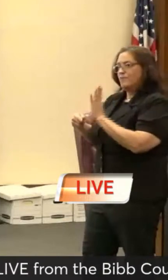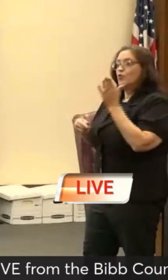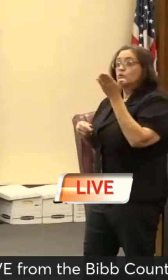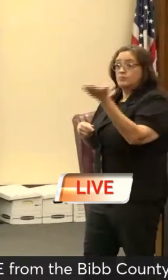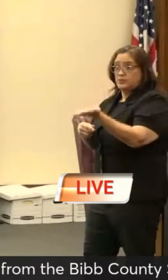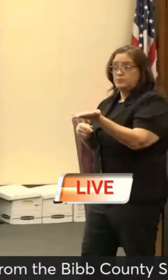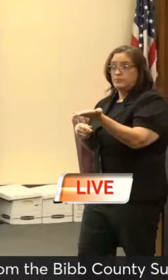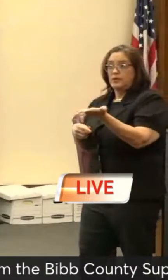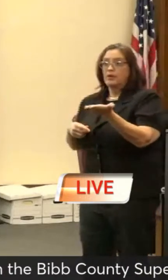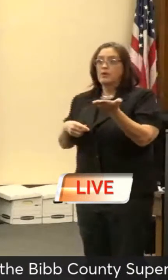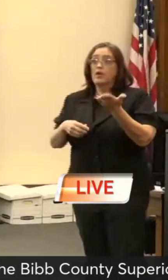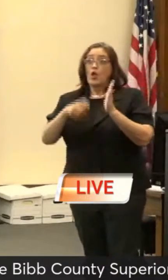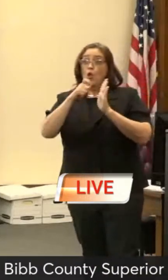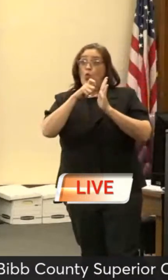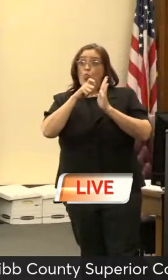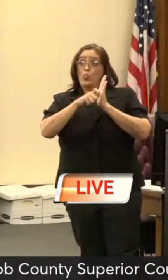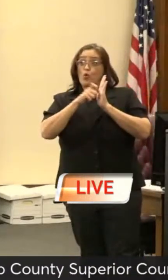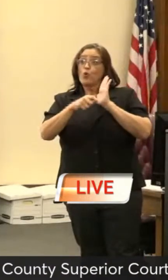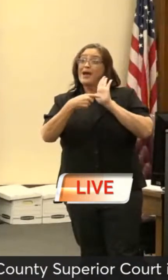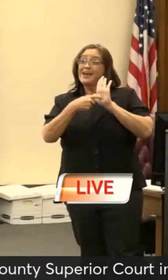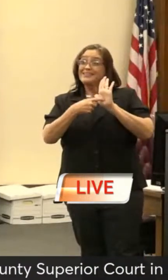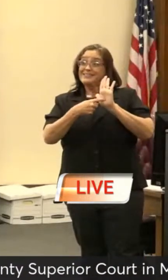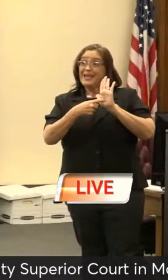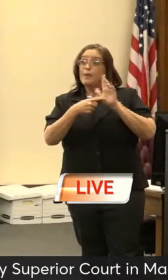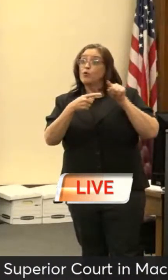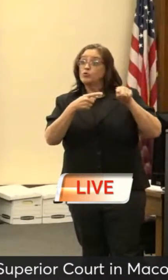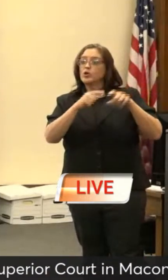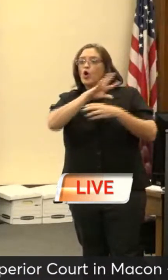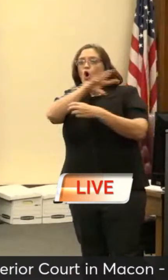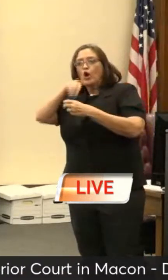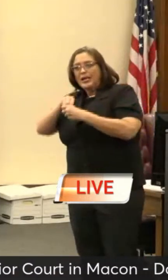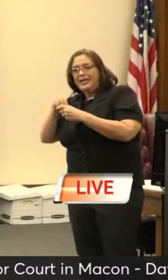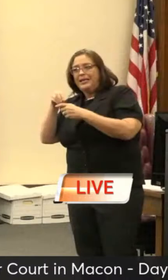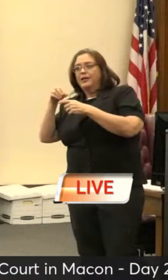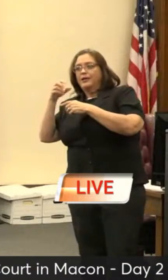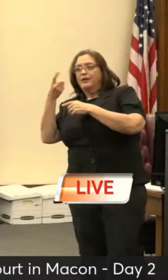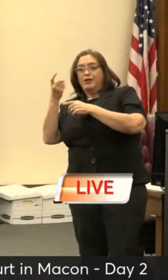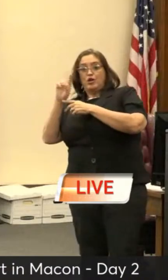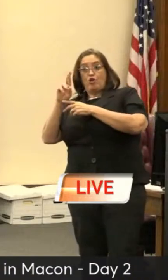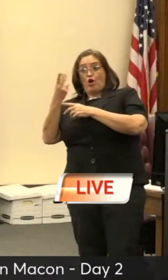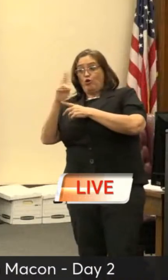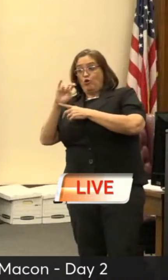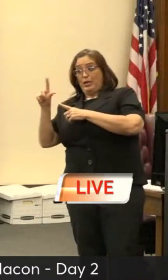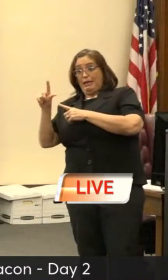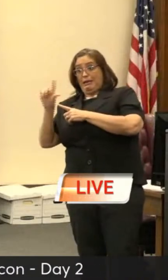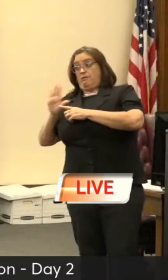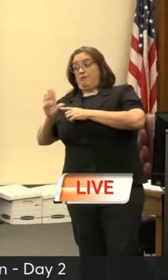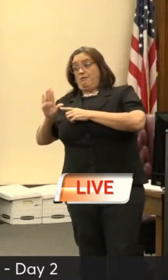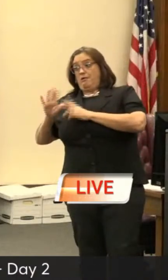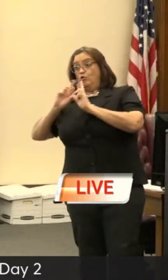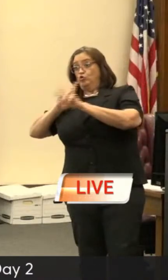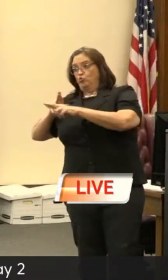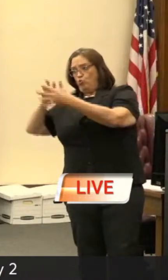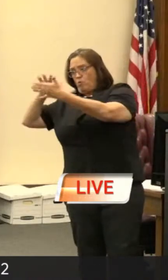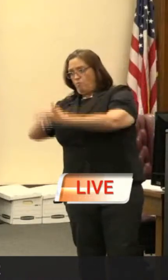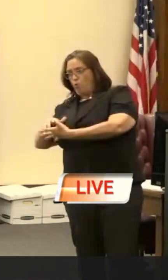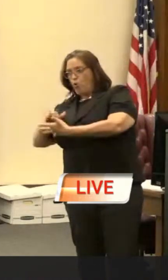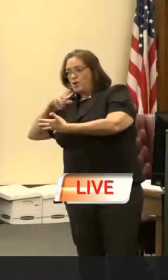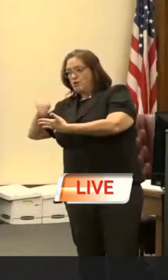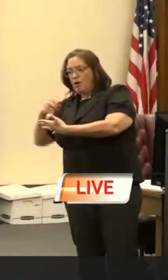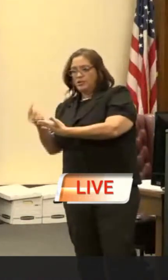his, Dr. Hill, referenced in his report. And he talked specifically about